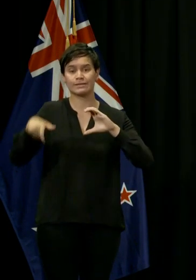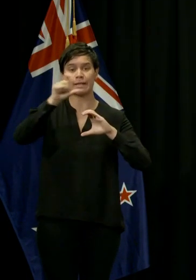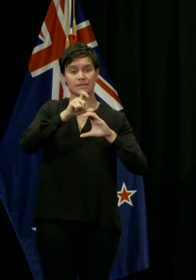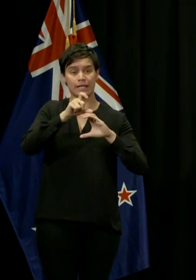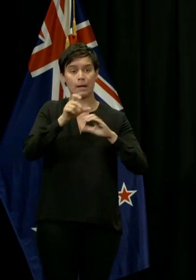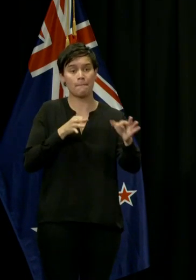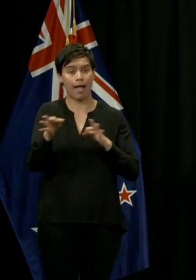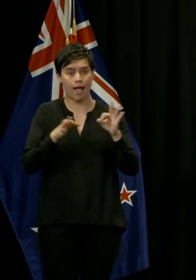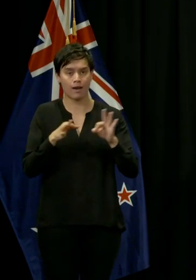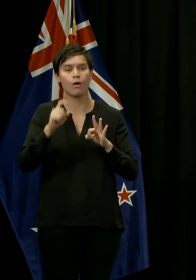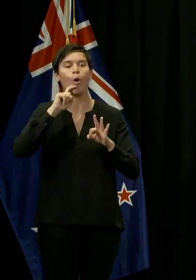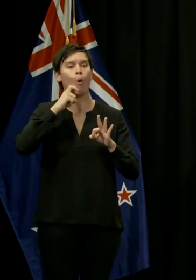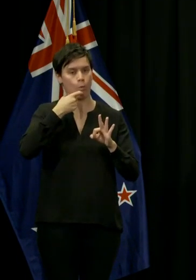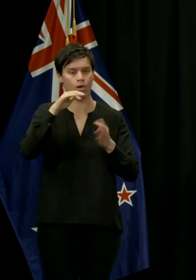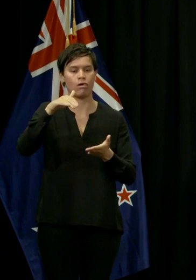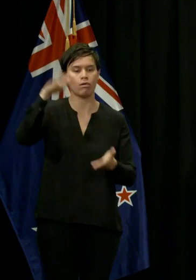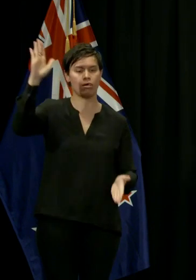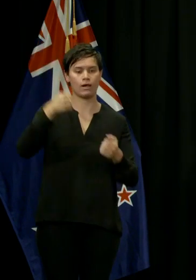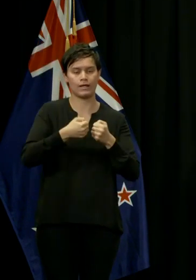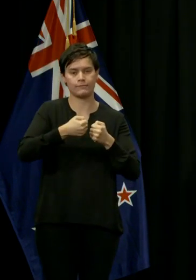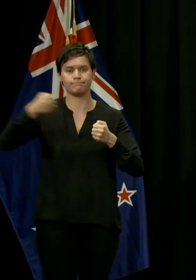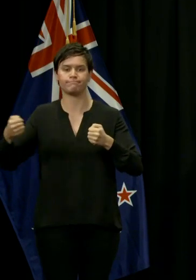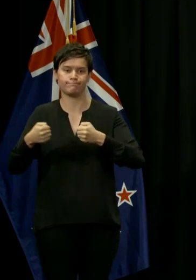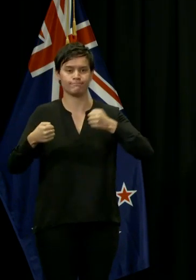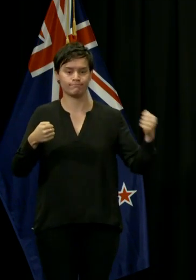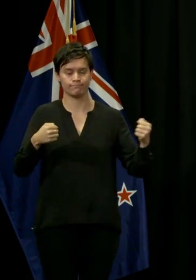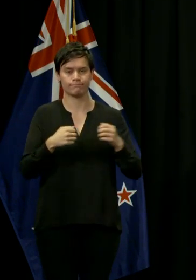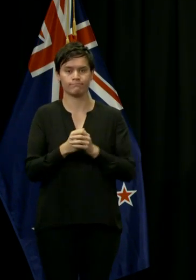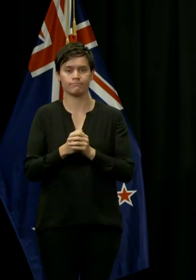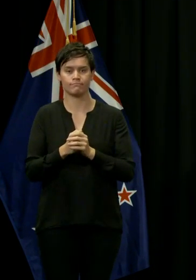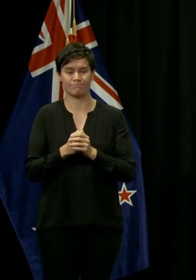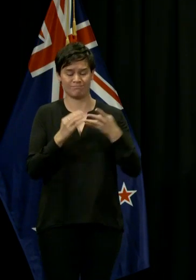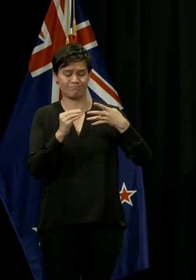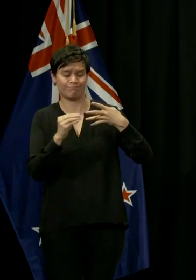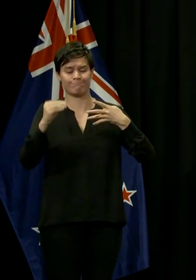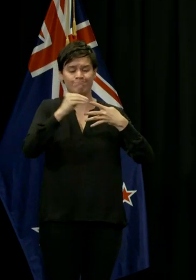week. The lifting of the alert level means that every New Zealand business will be affected in some way.